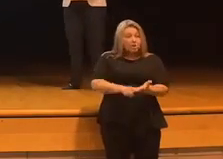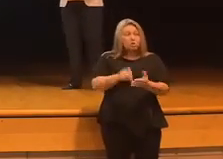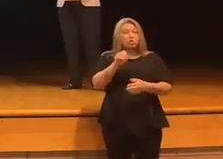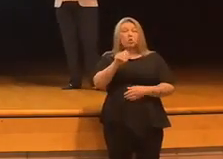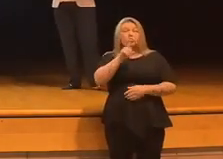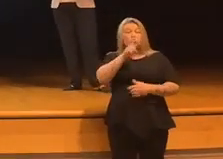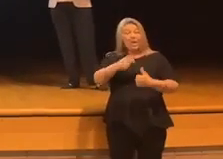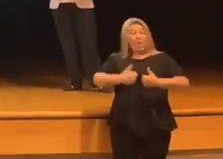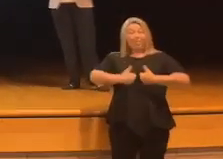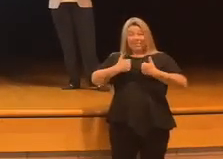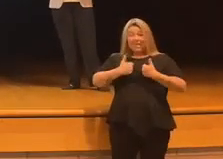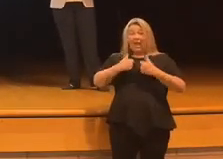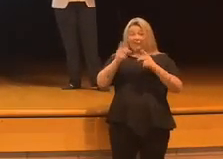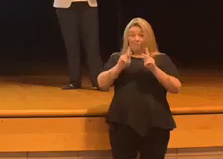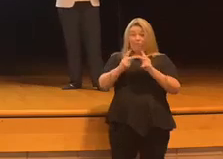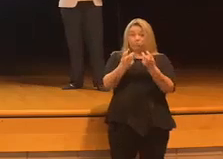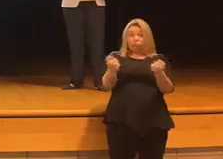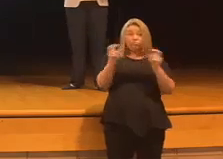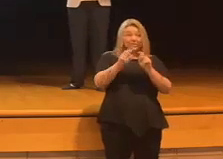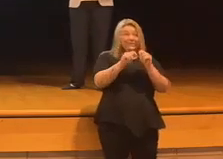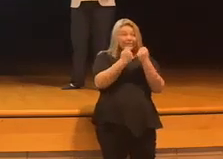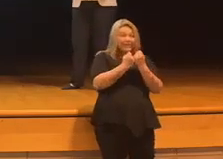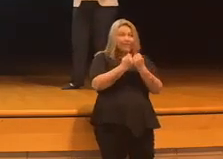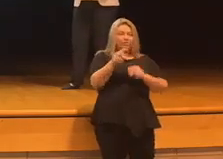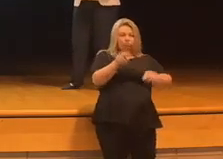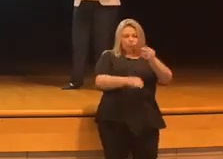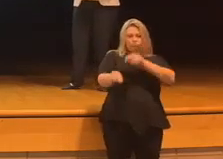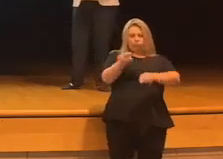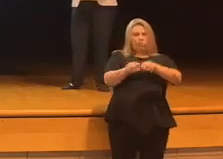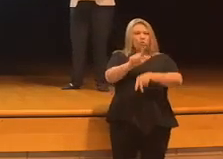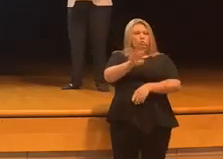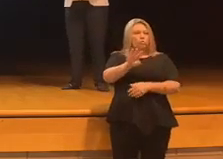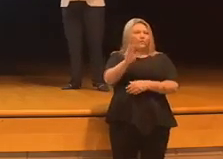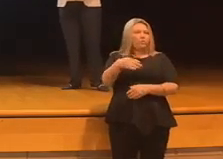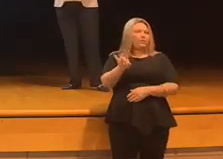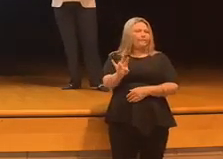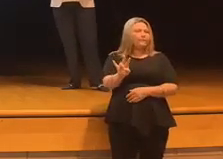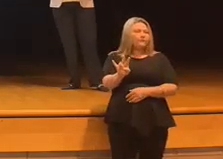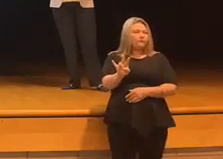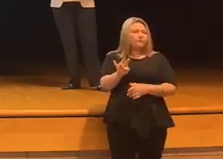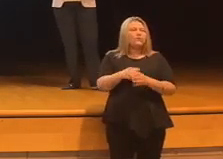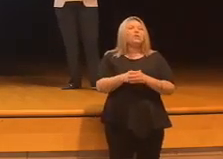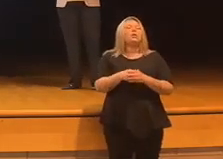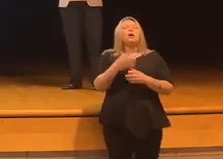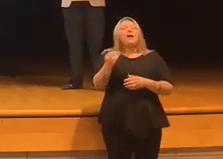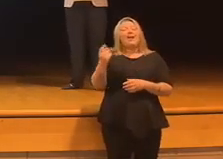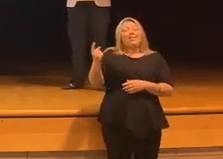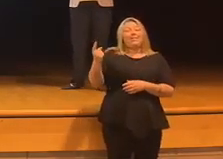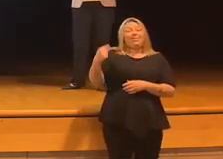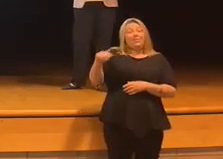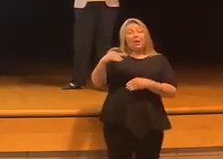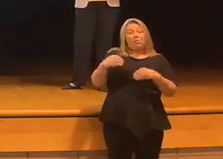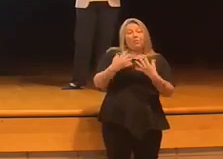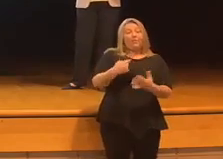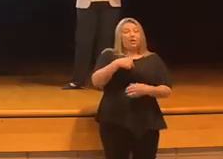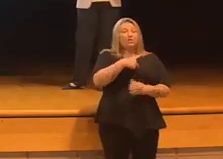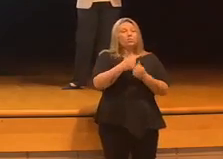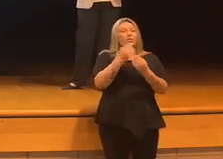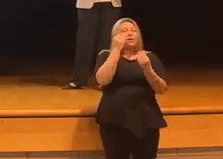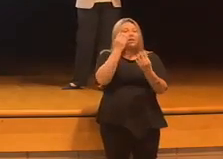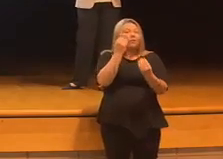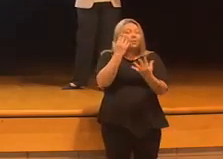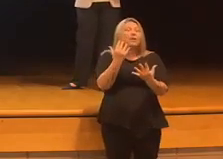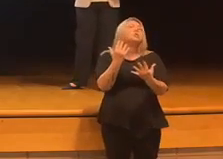security teams monitor our networks 24 hours a day, 7 days a week. They provide us with information if there